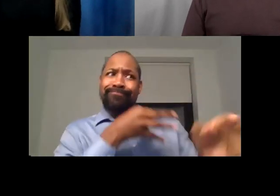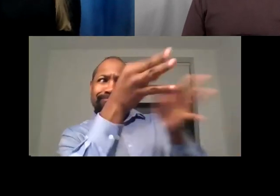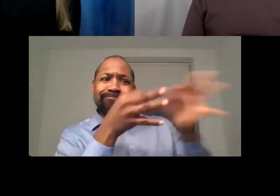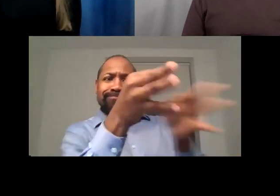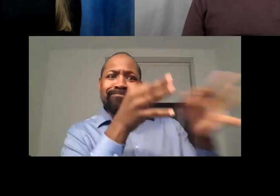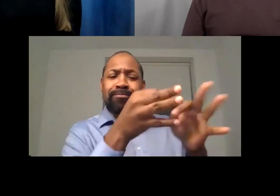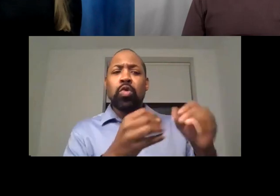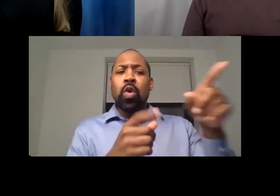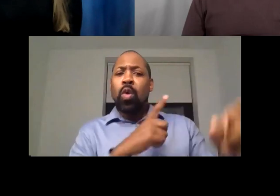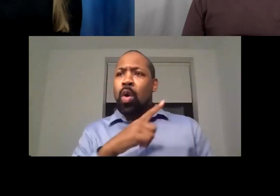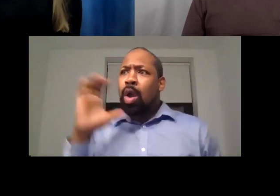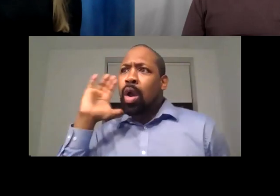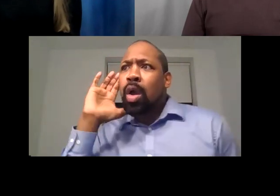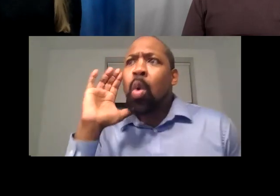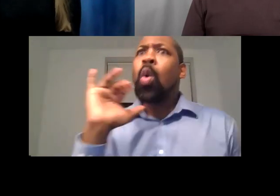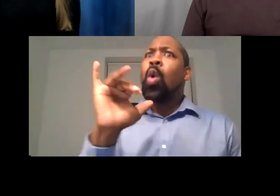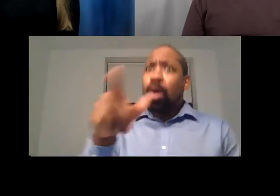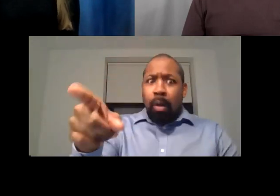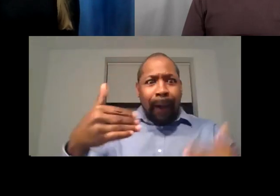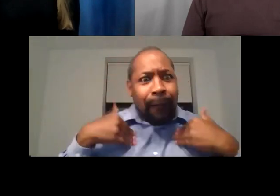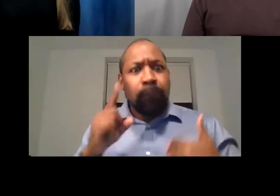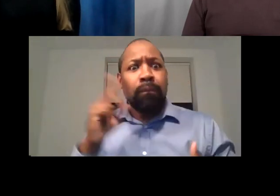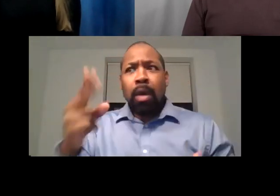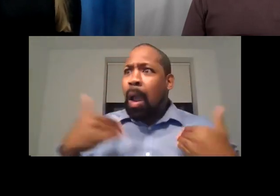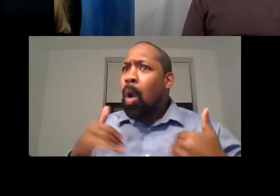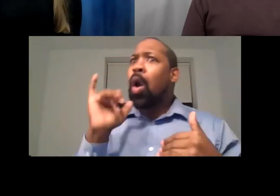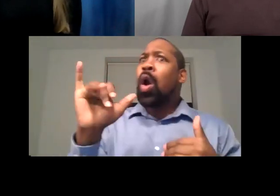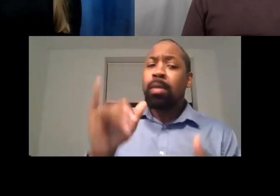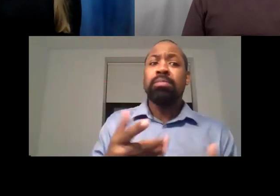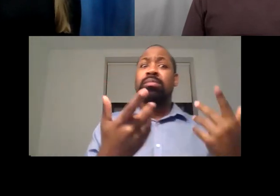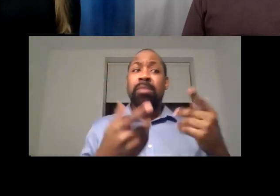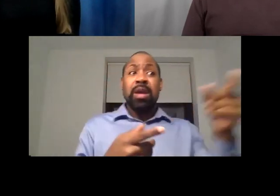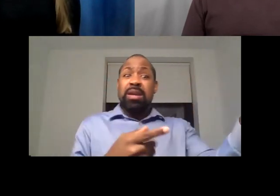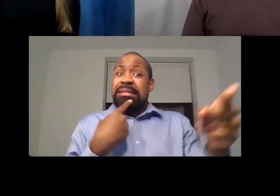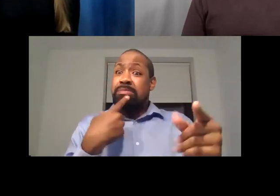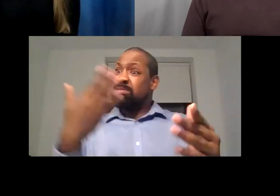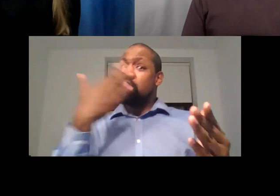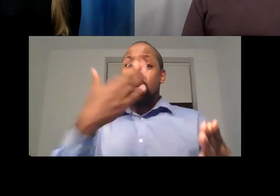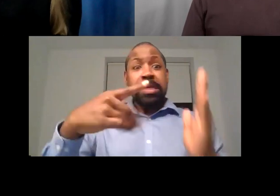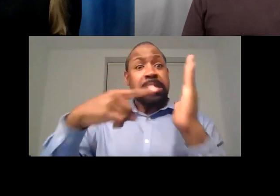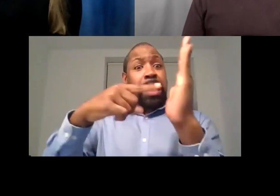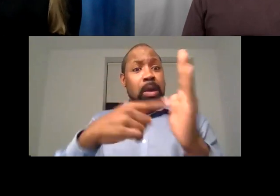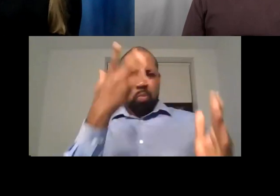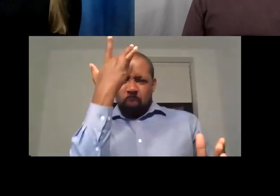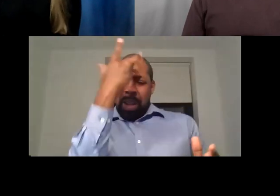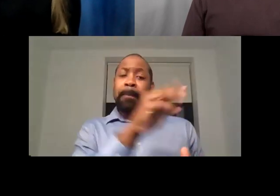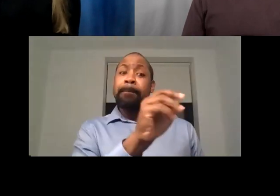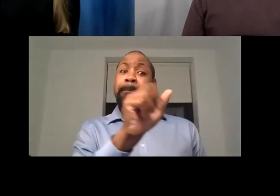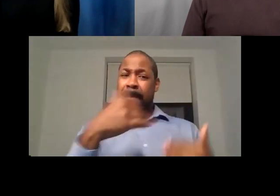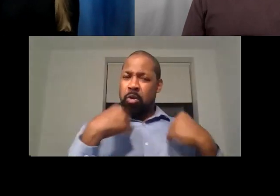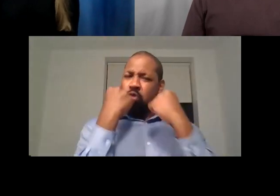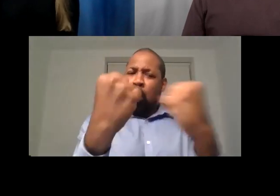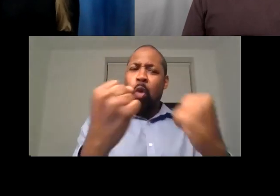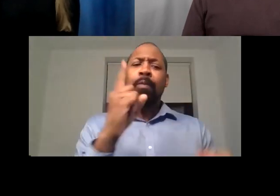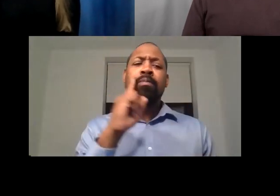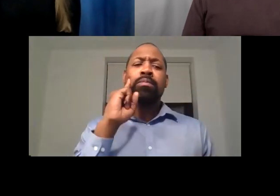community. We need to continue to expose and educate and allow them to, understand the deaf community and the needs that